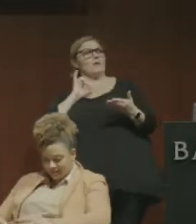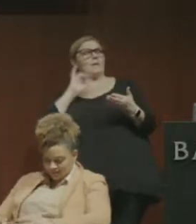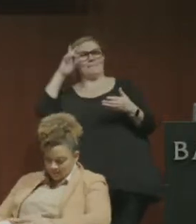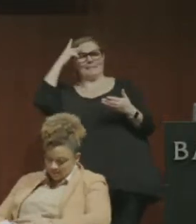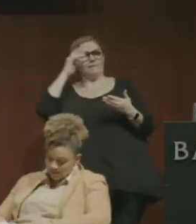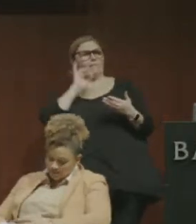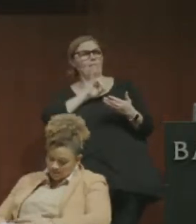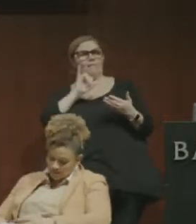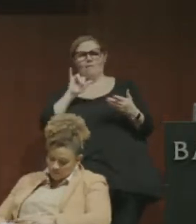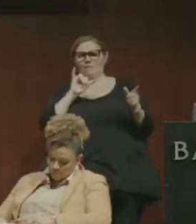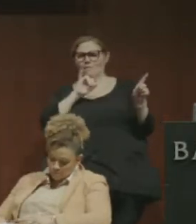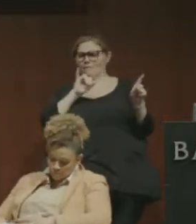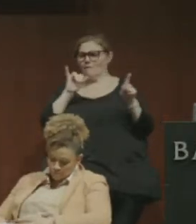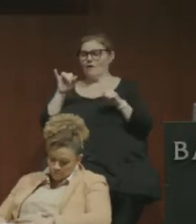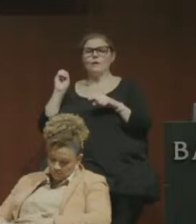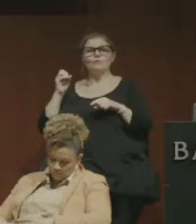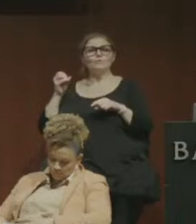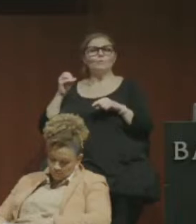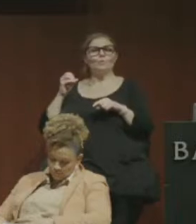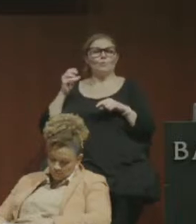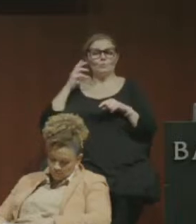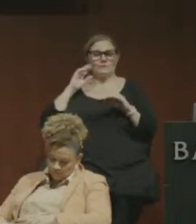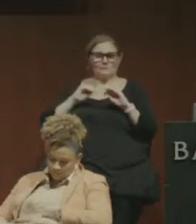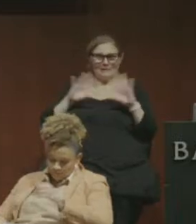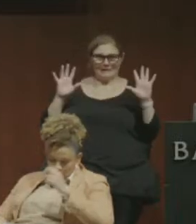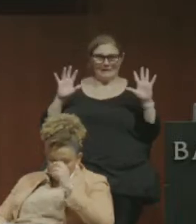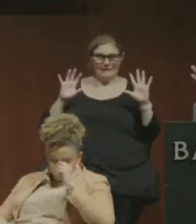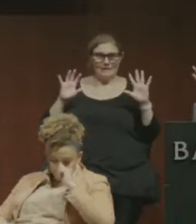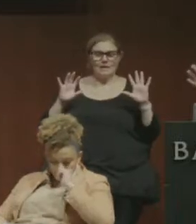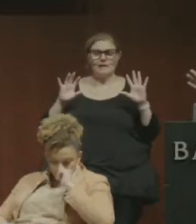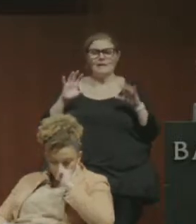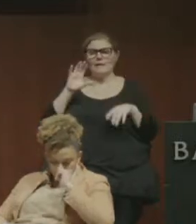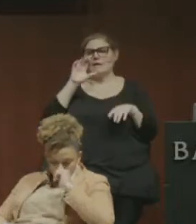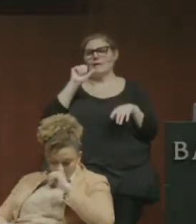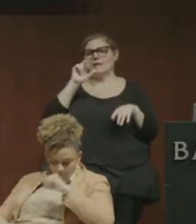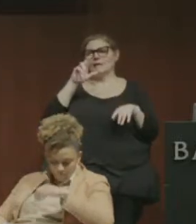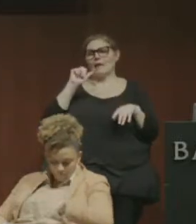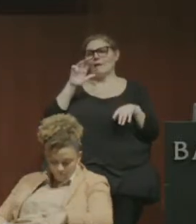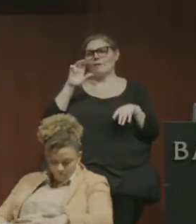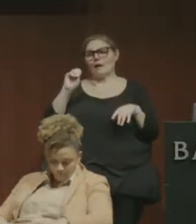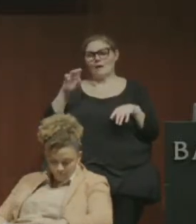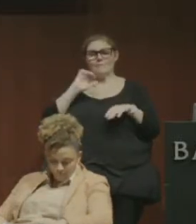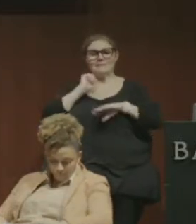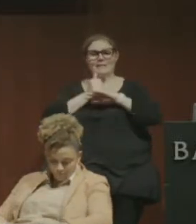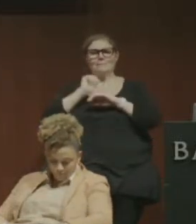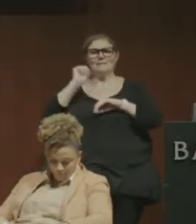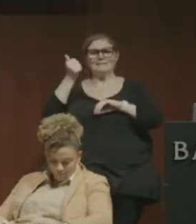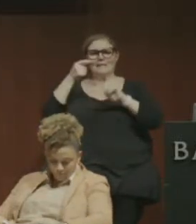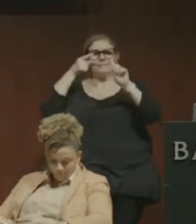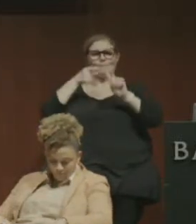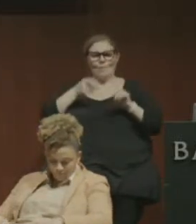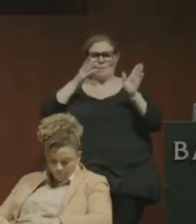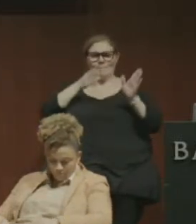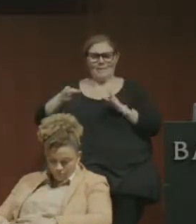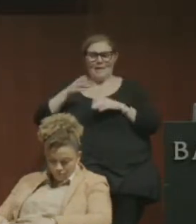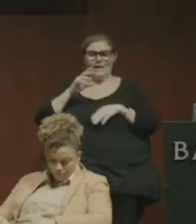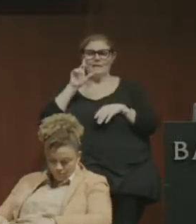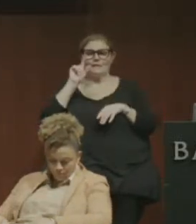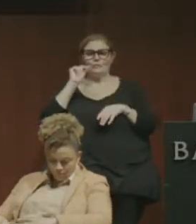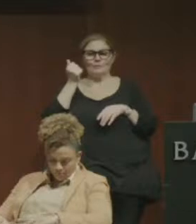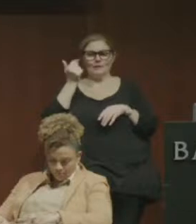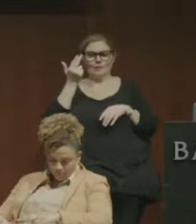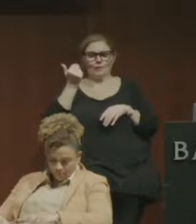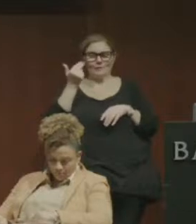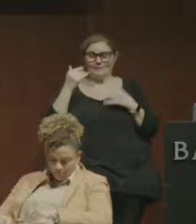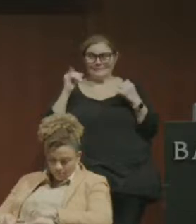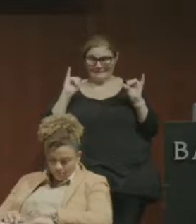politically. So just to be clear, CARICOM developed a 10-point plan for reparations in 2013,